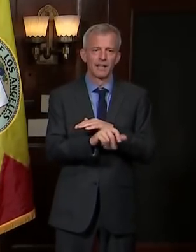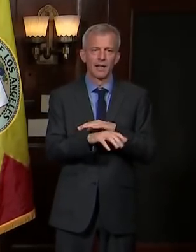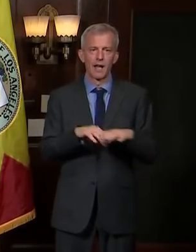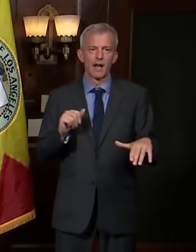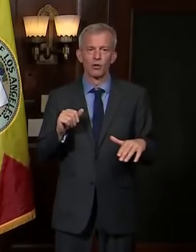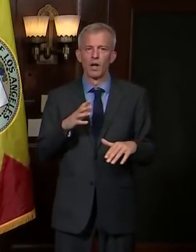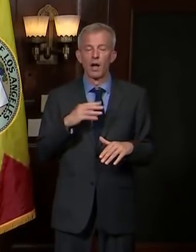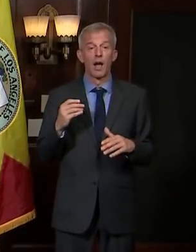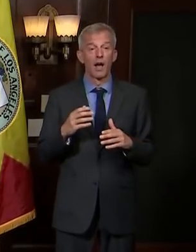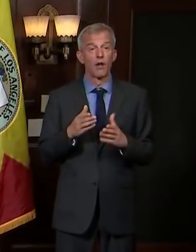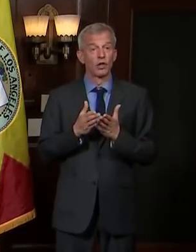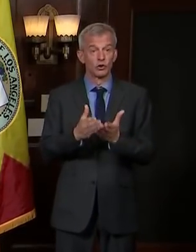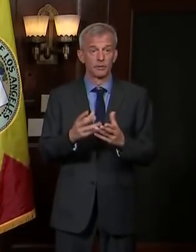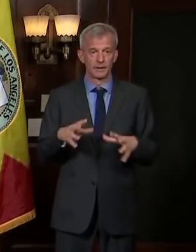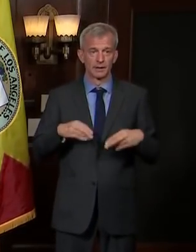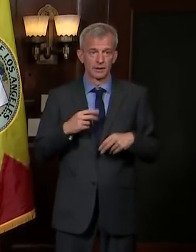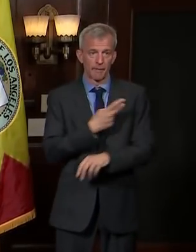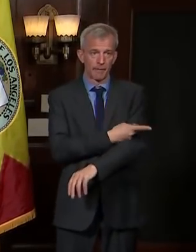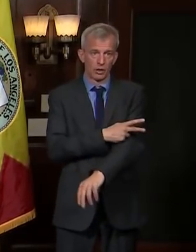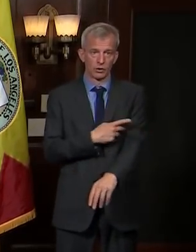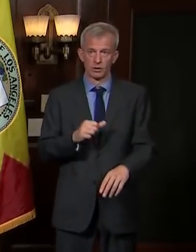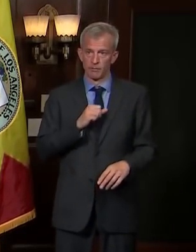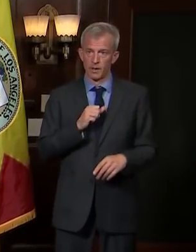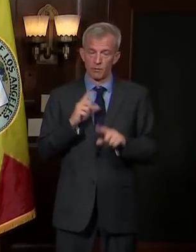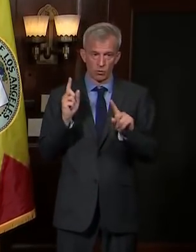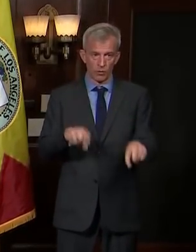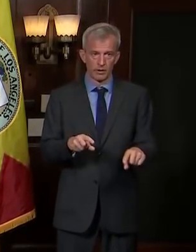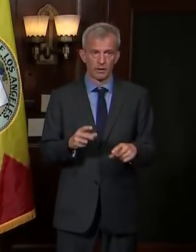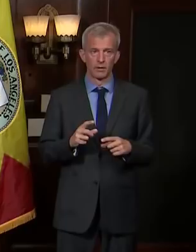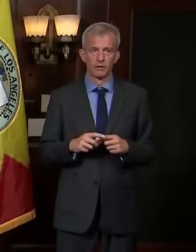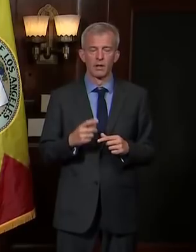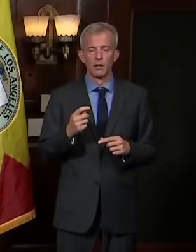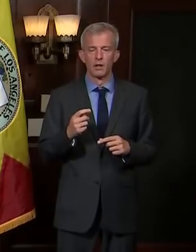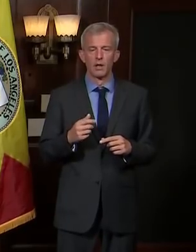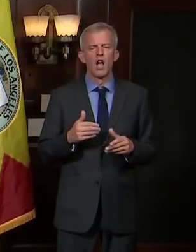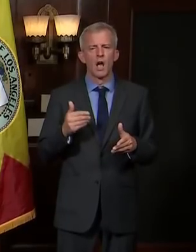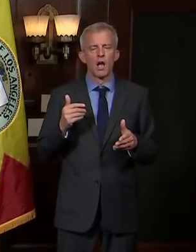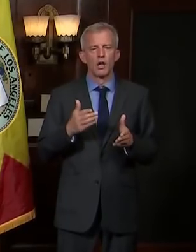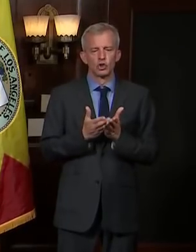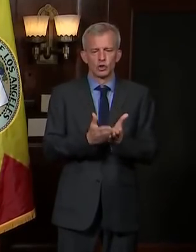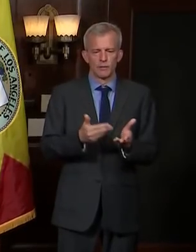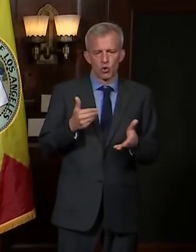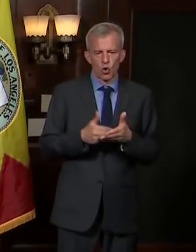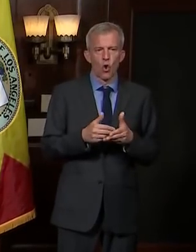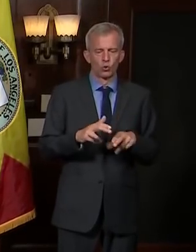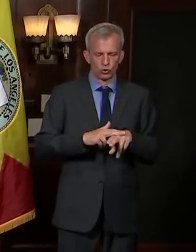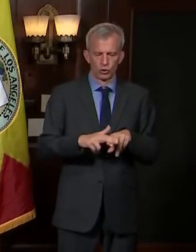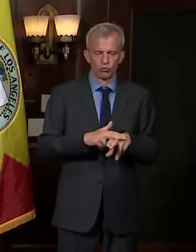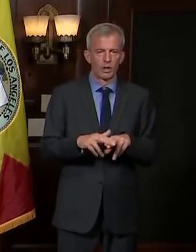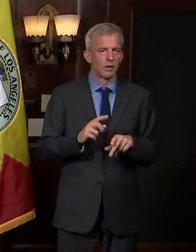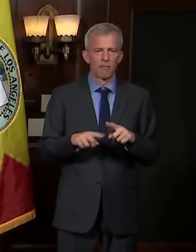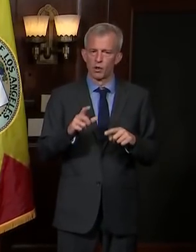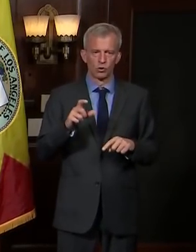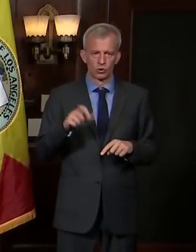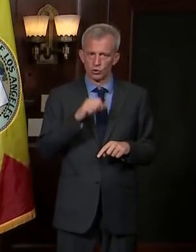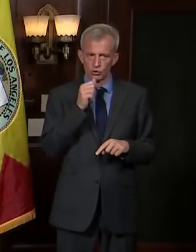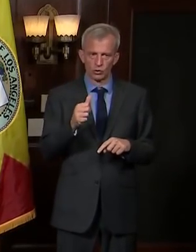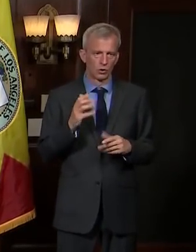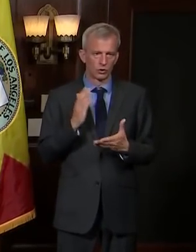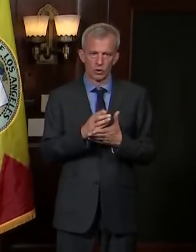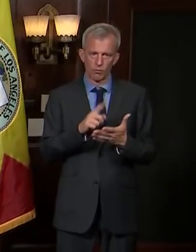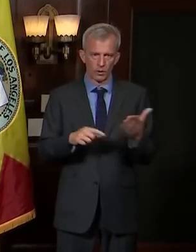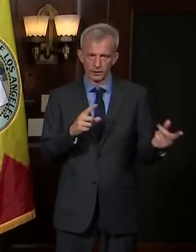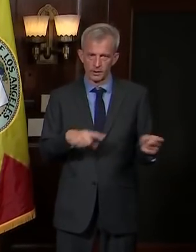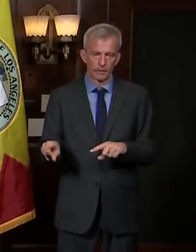patients. I've gone down there. It's a little bit away from the tracks. It's close by to the tracks, but that shouldn't stop what is happening. We